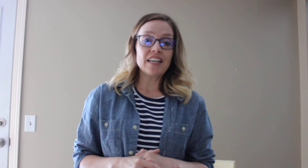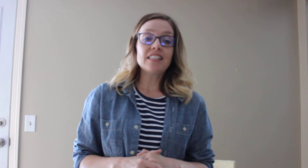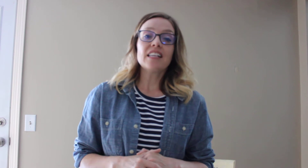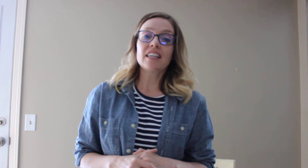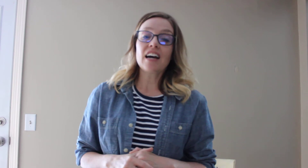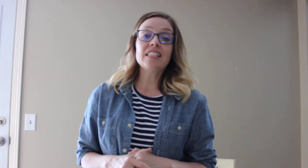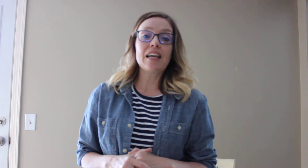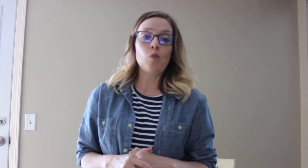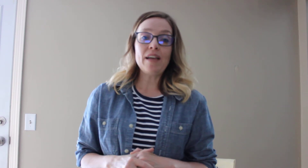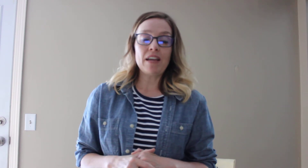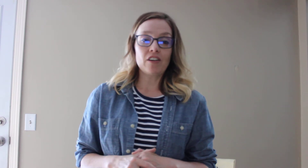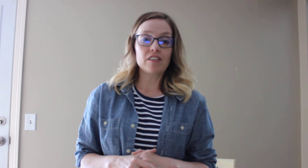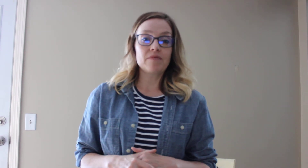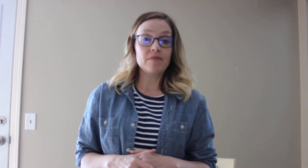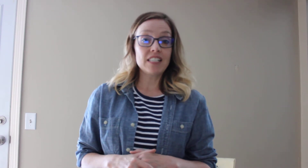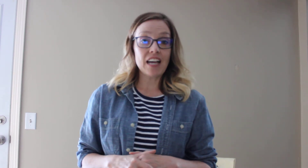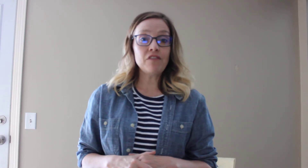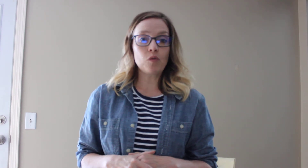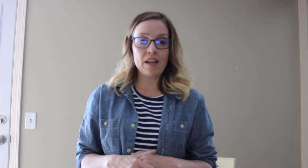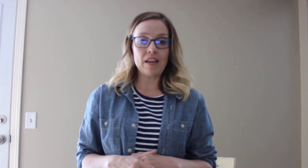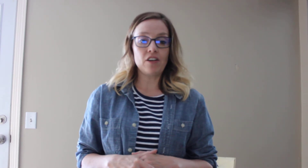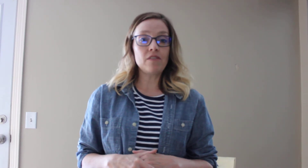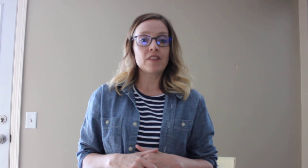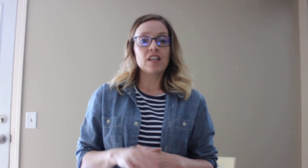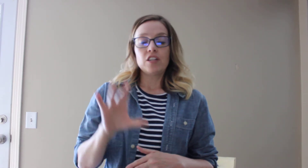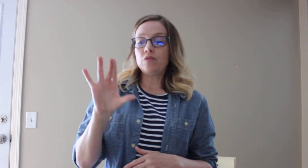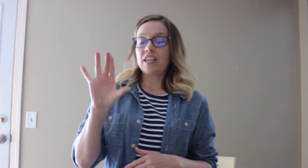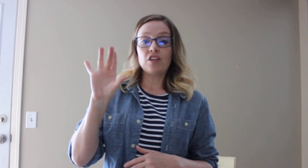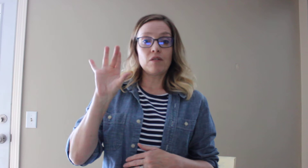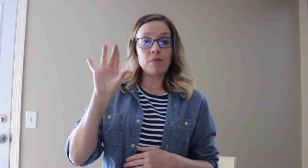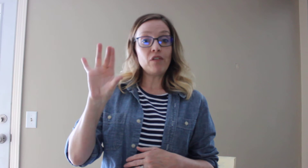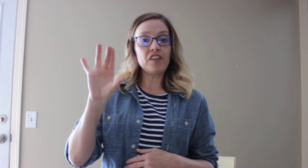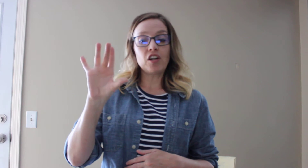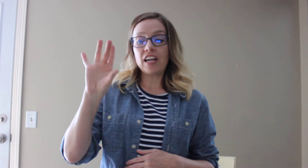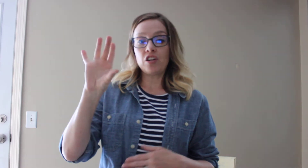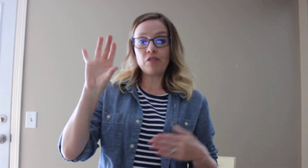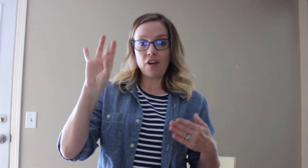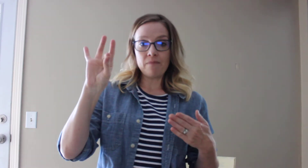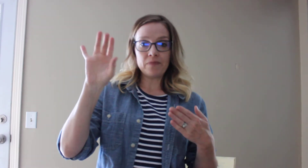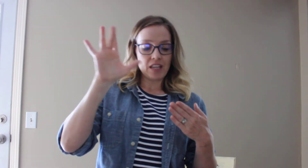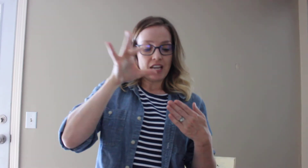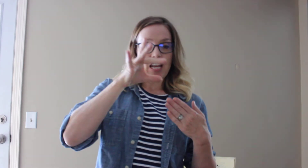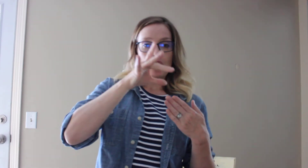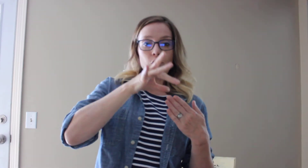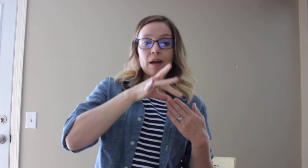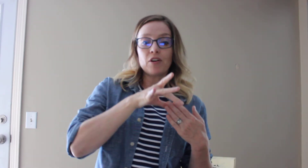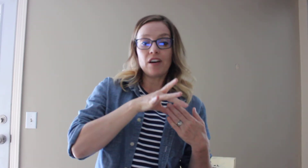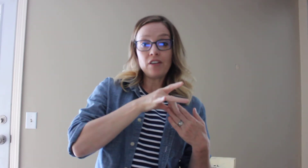says that God is a waymaker. The sign for waymaker, you take your middle finger and your thumb and you grab your other